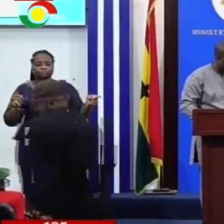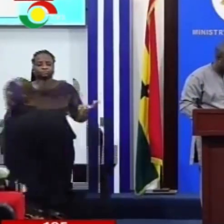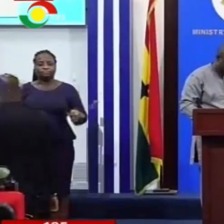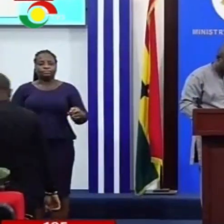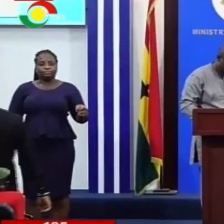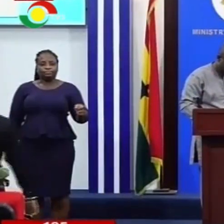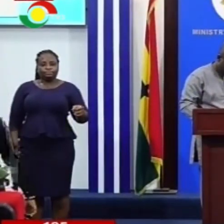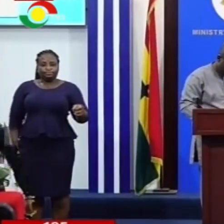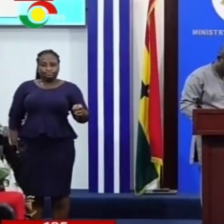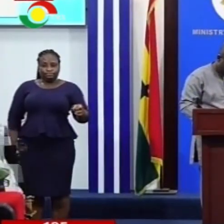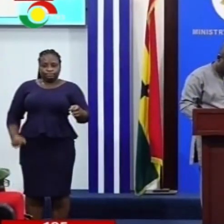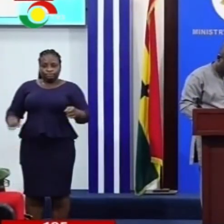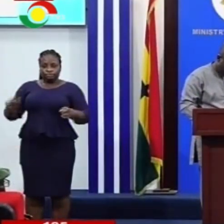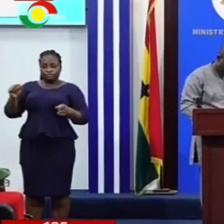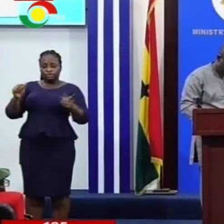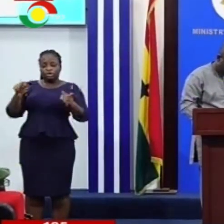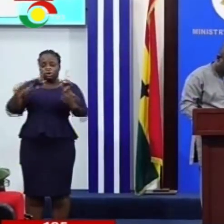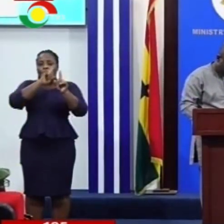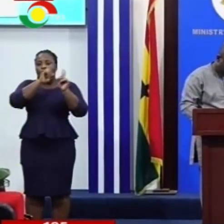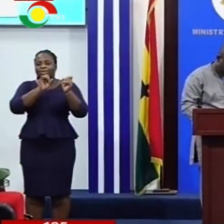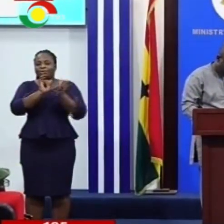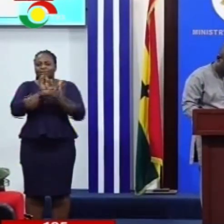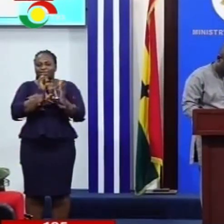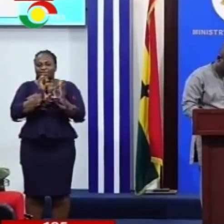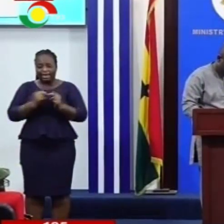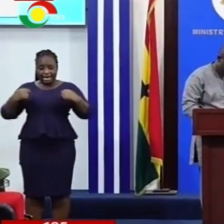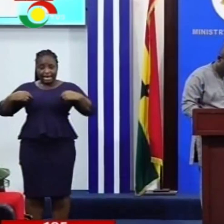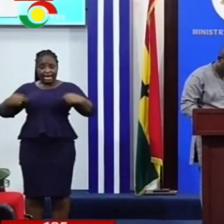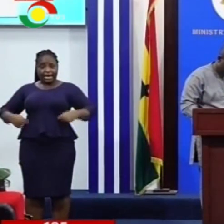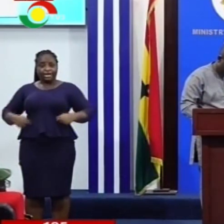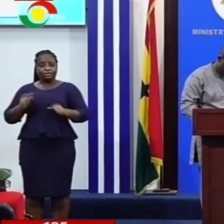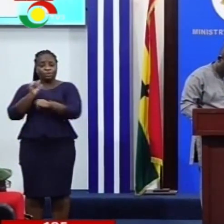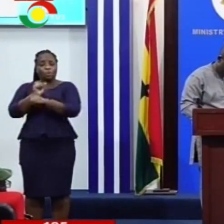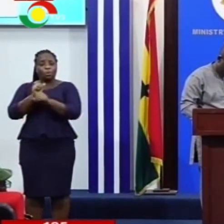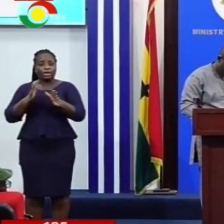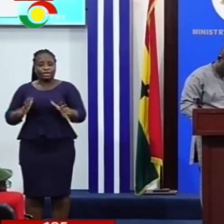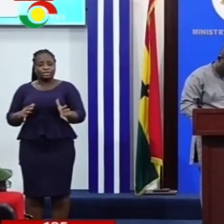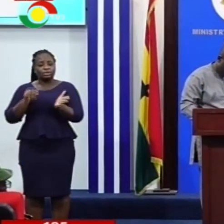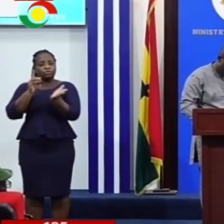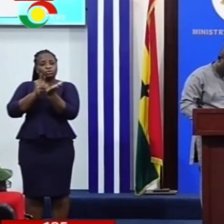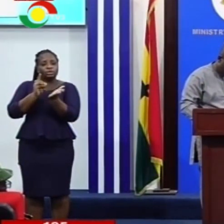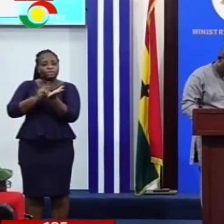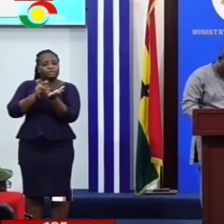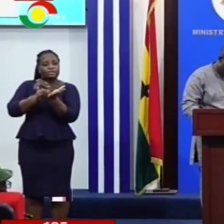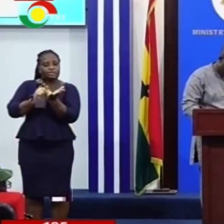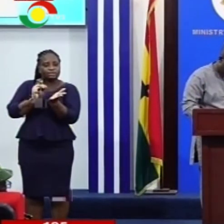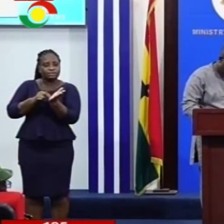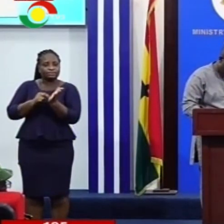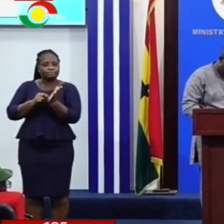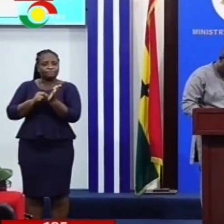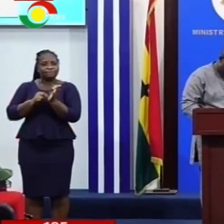Honorable, question person is health workers, nurses, and doctors